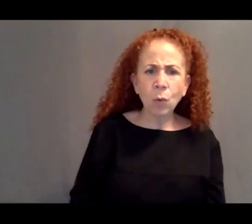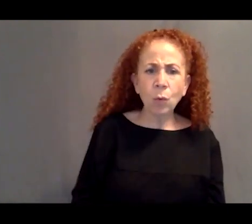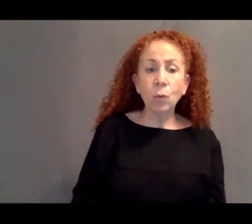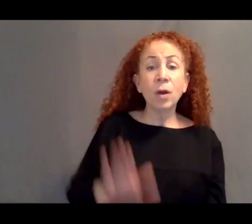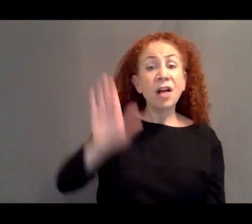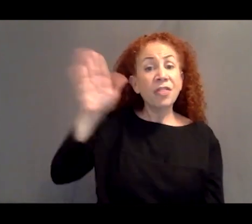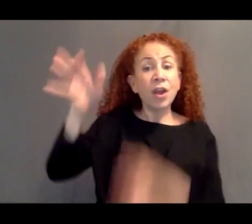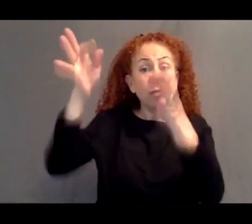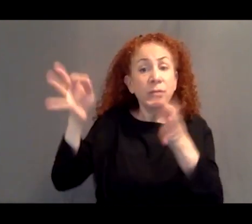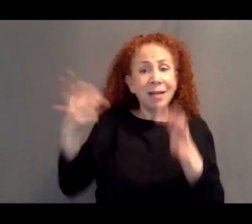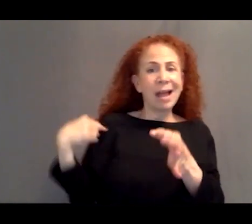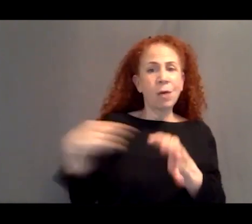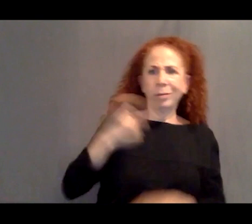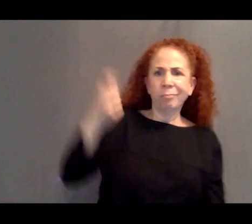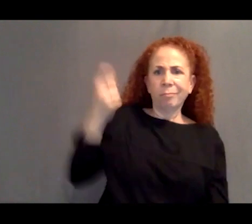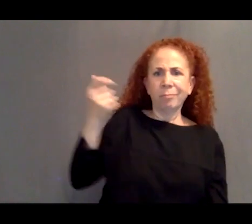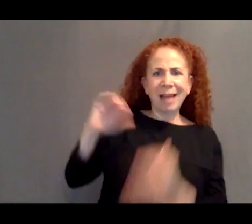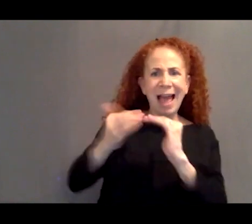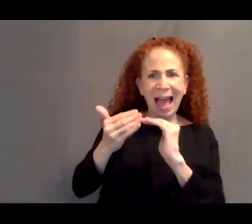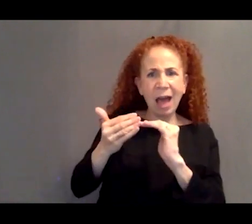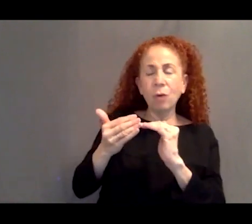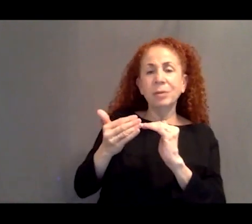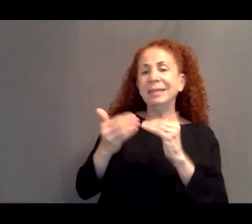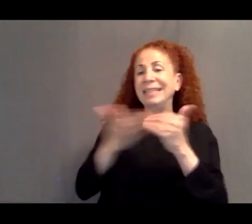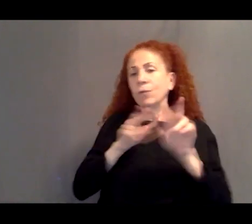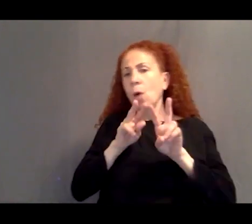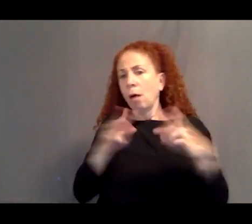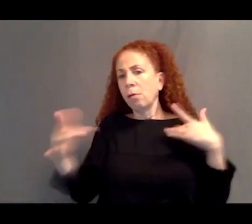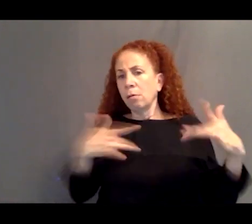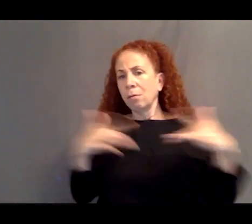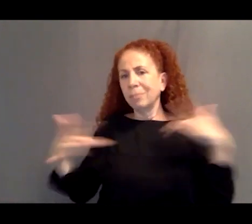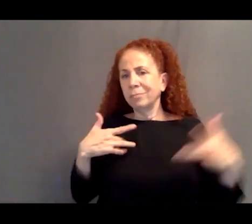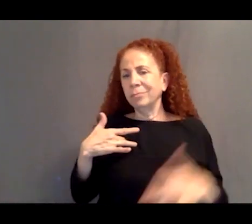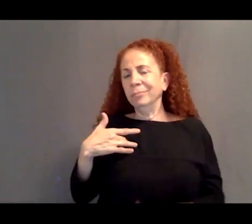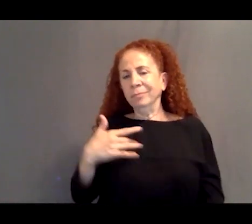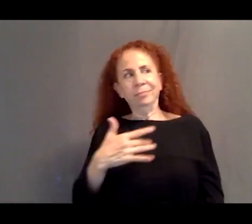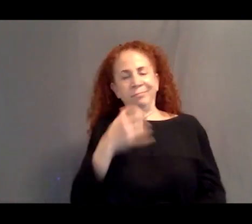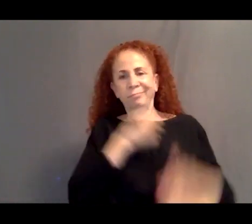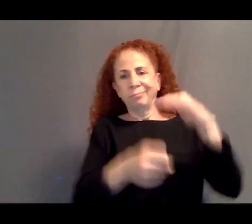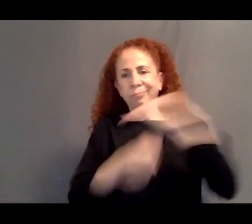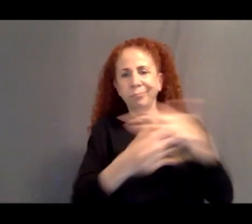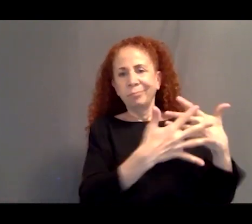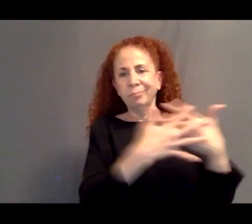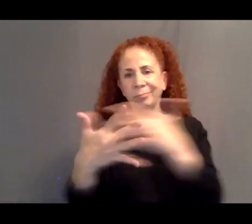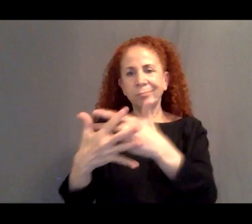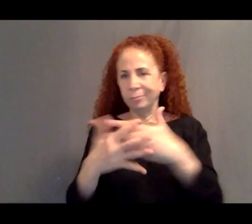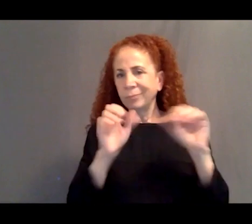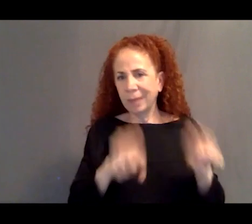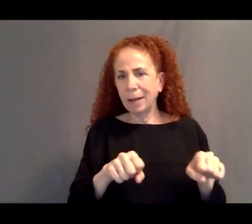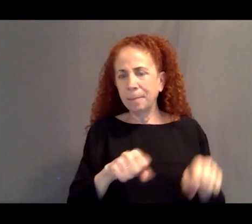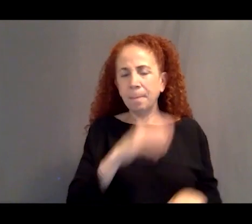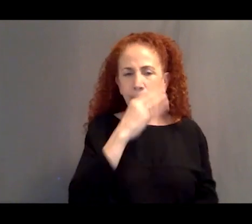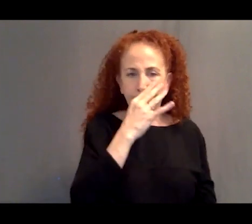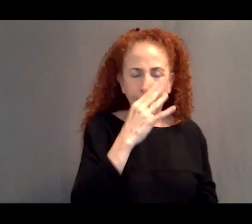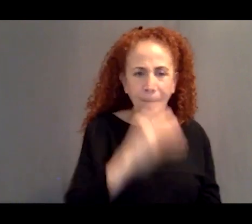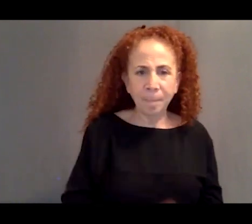their dispossessions in the face of the capitalist carceral state?" Yeah, it's another really powerful question,